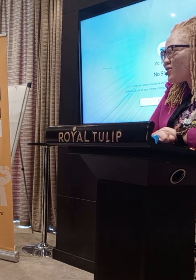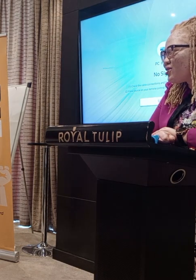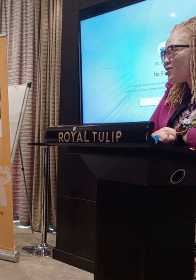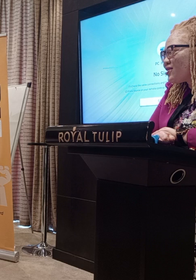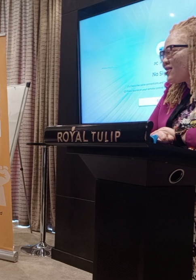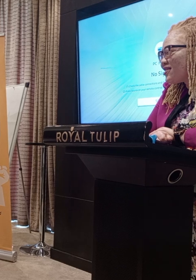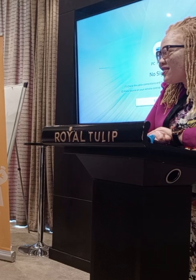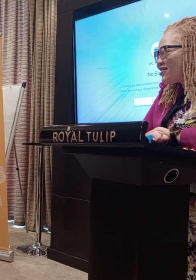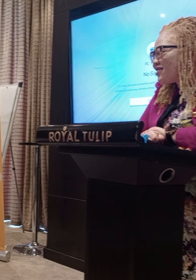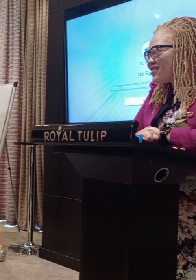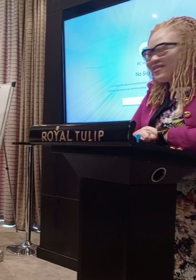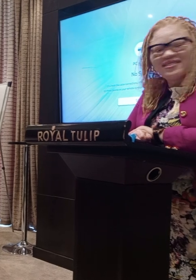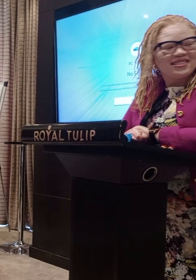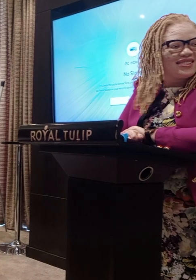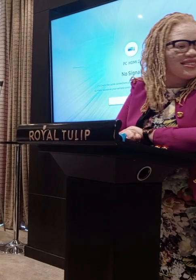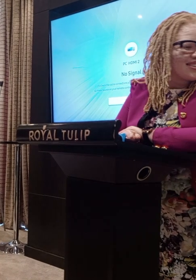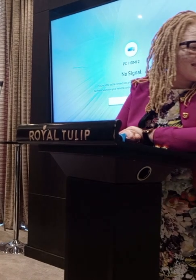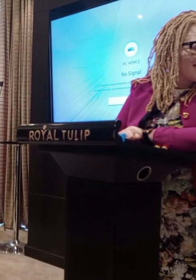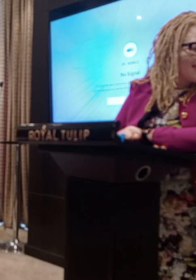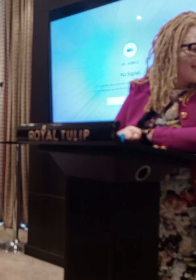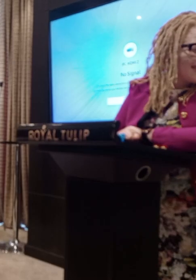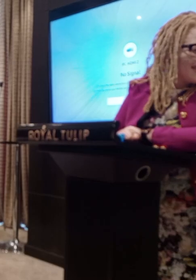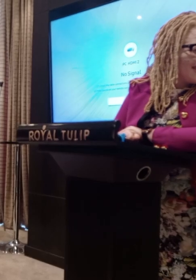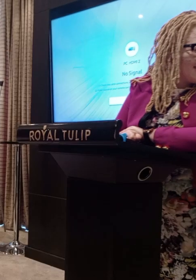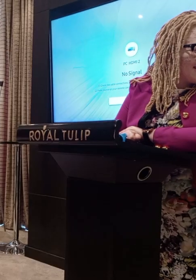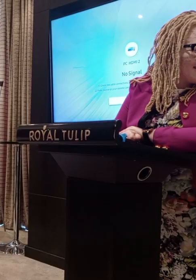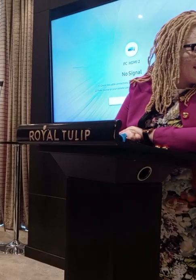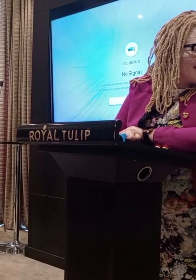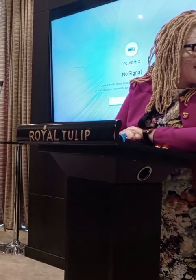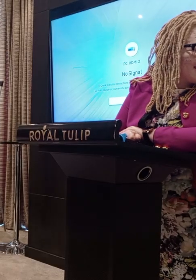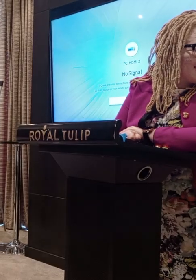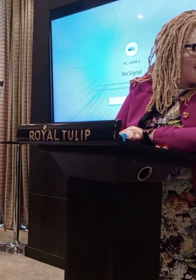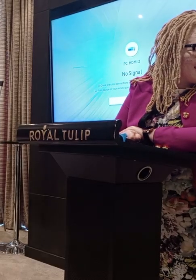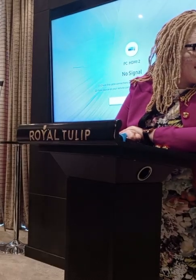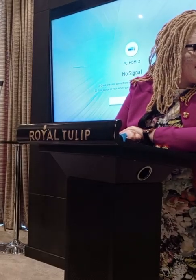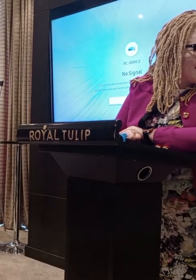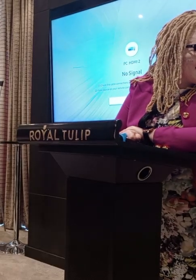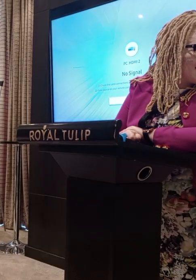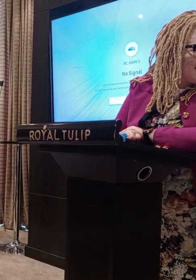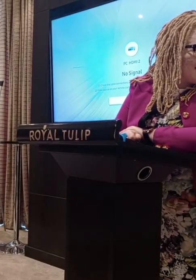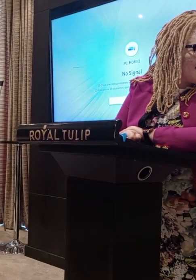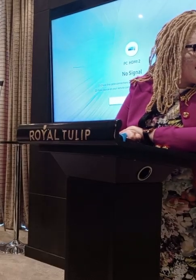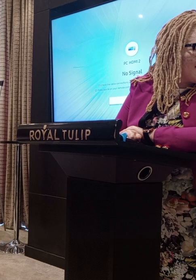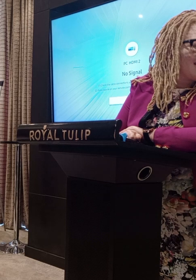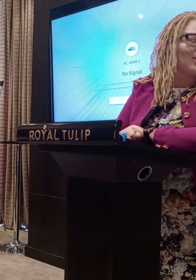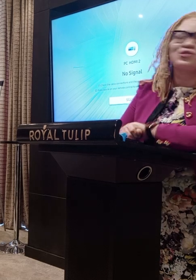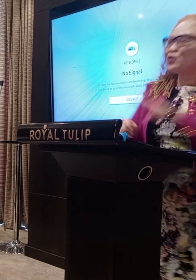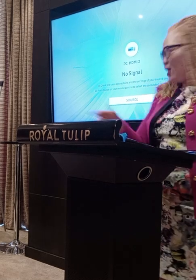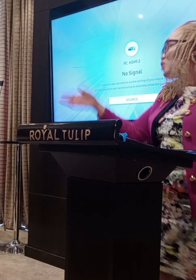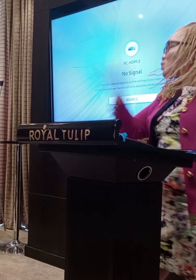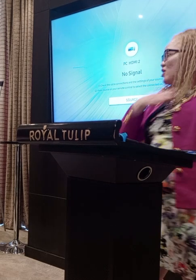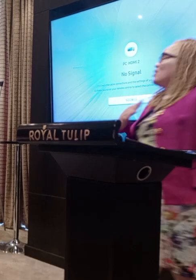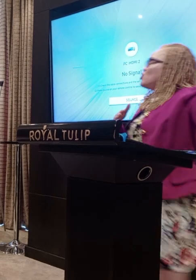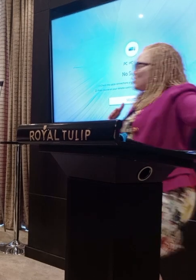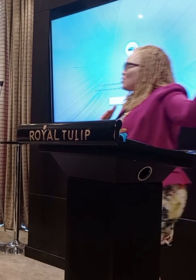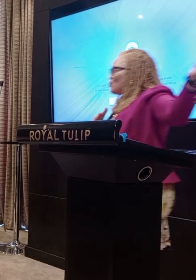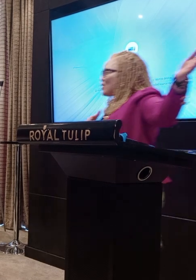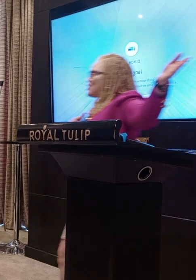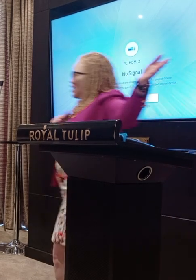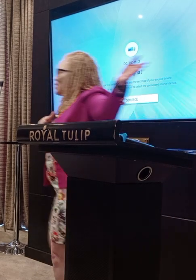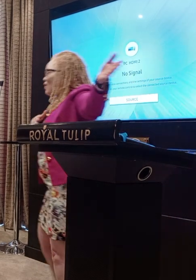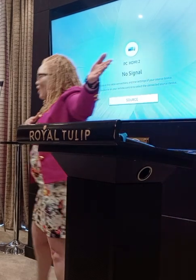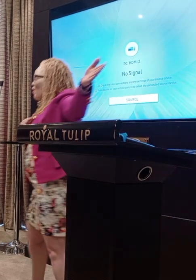Do you know? No. Do you know? It's actually a Litunda. Huh? Litunda. The tune. You